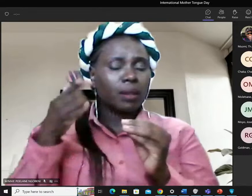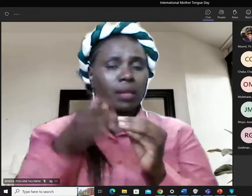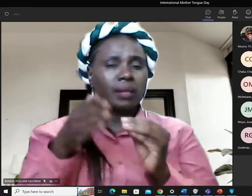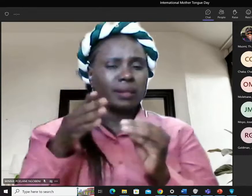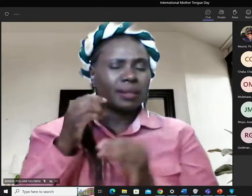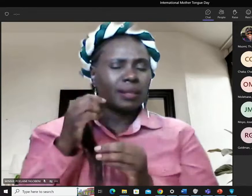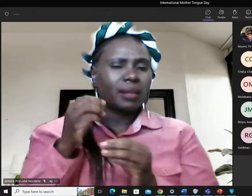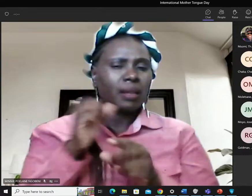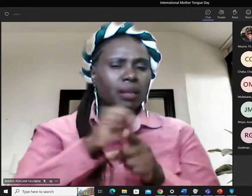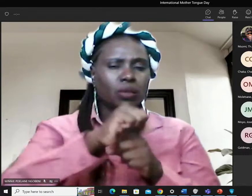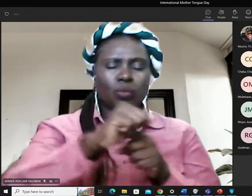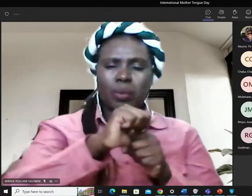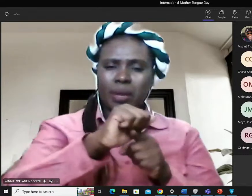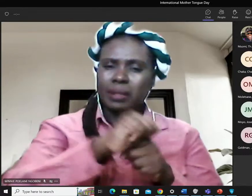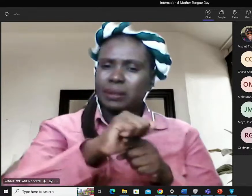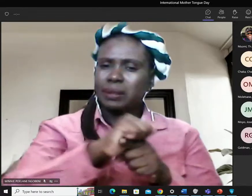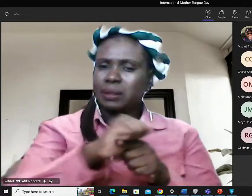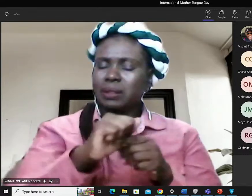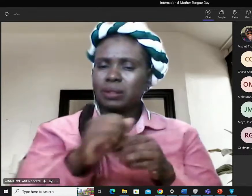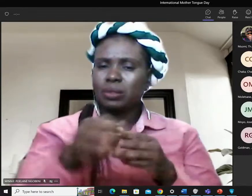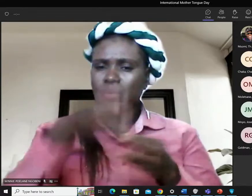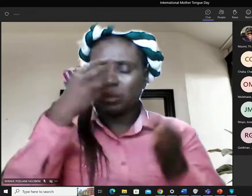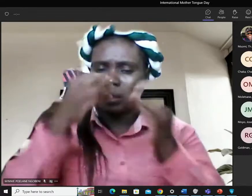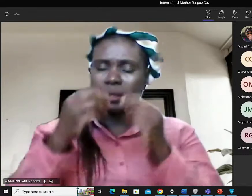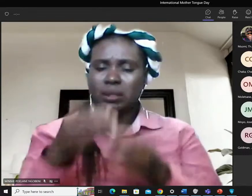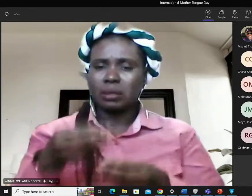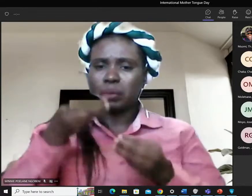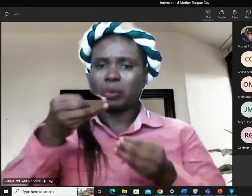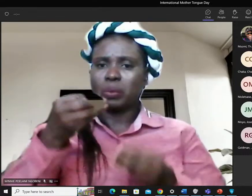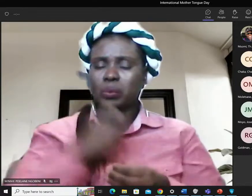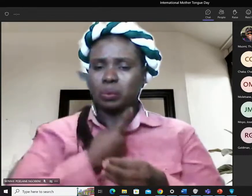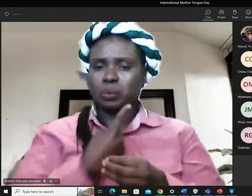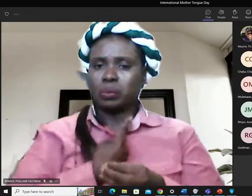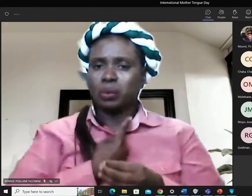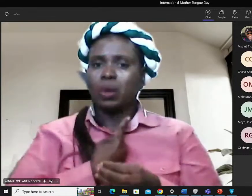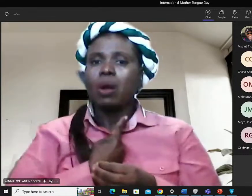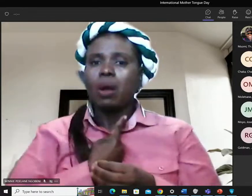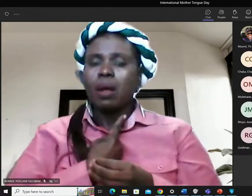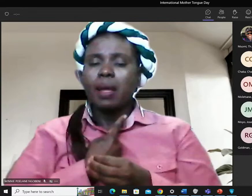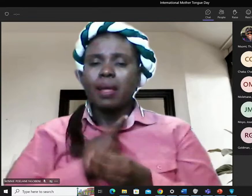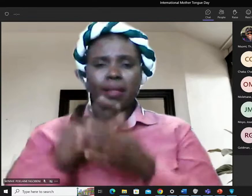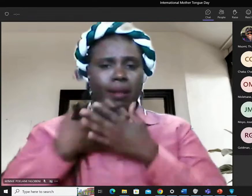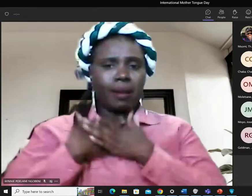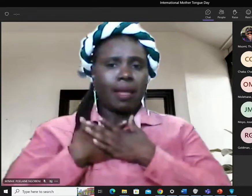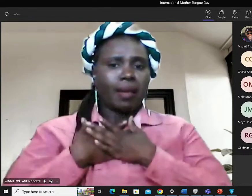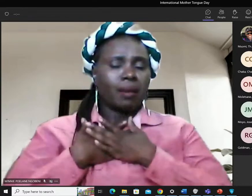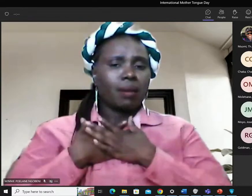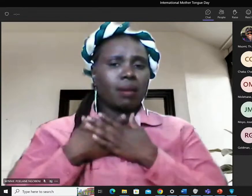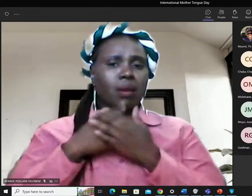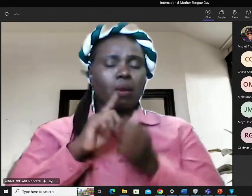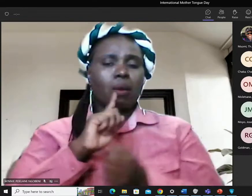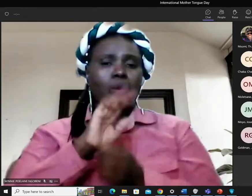the practice in my own module. They like it because it's something that, oh, so my